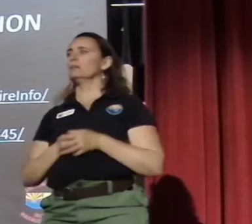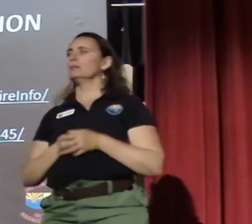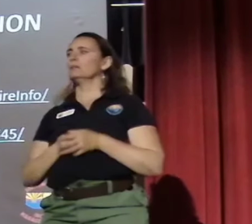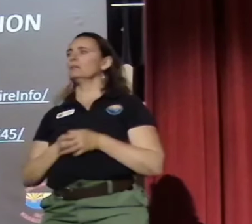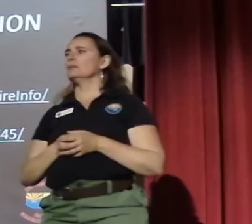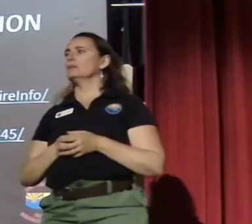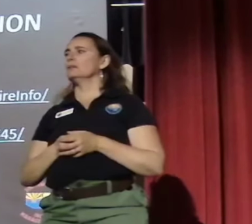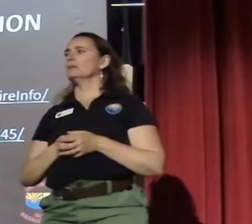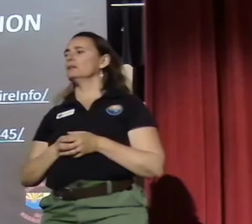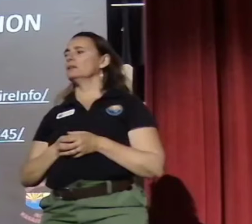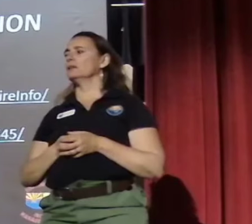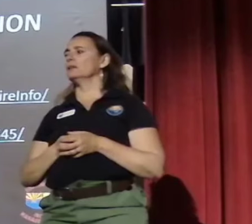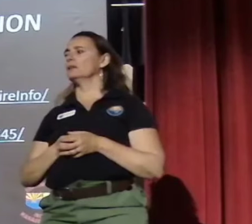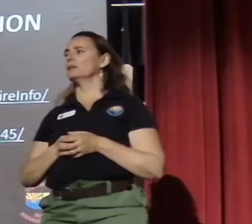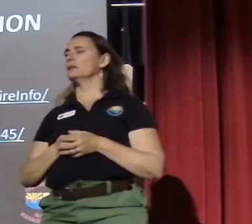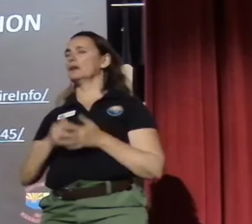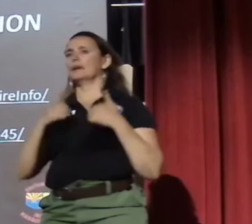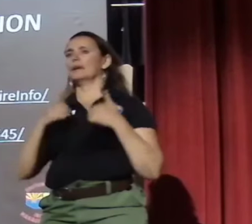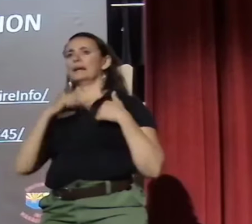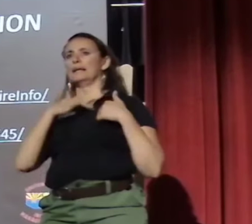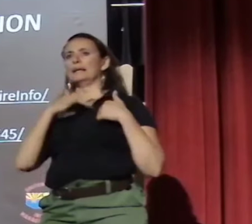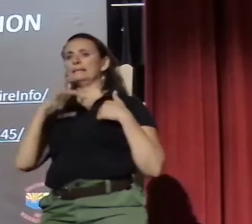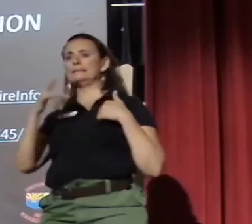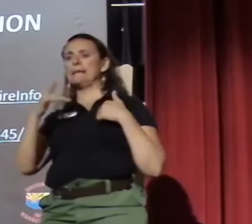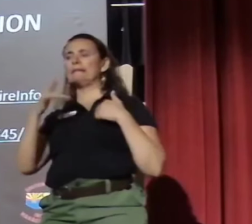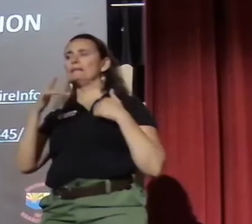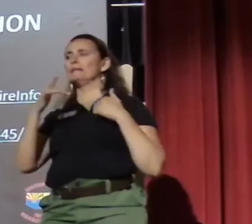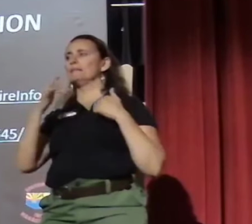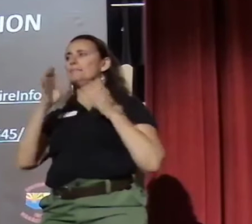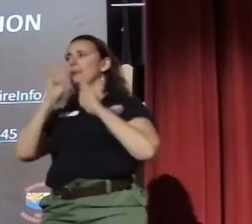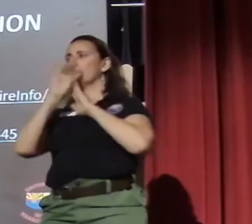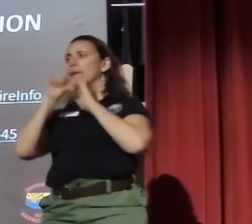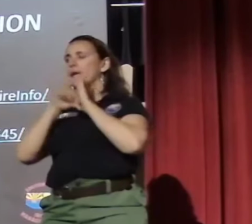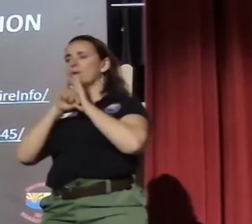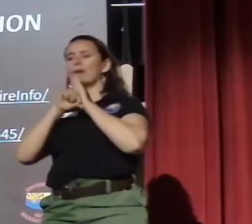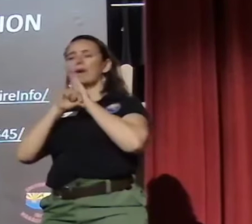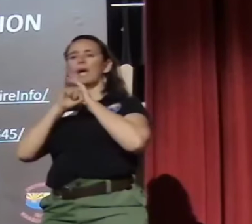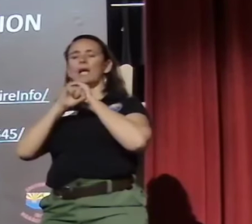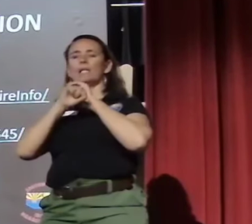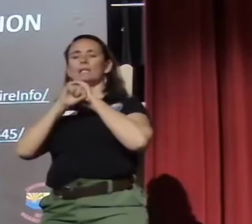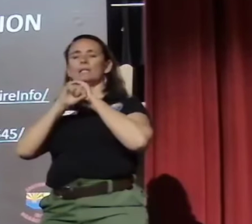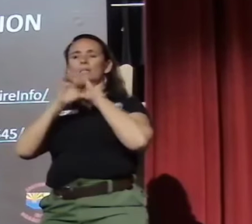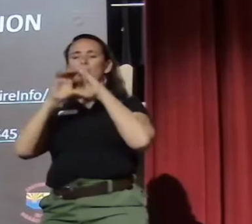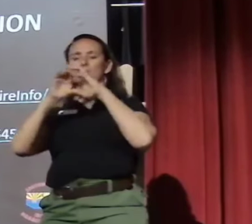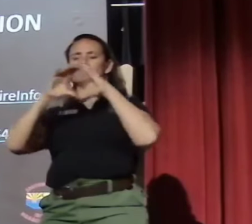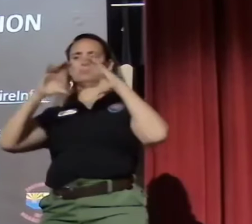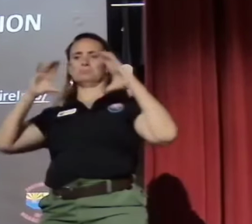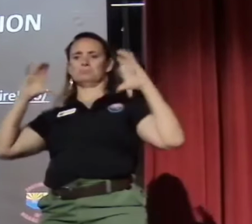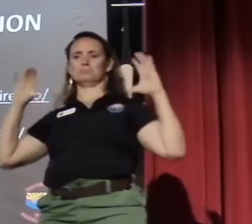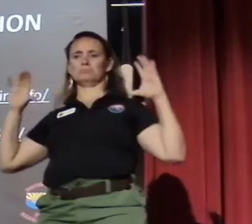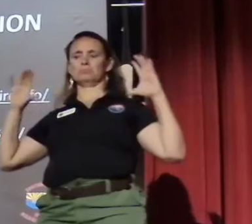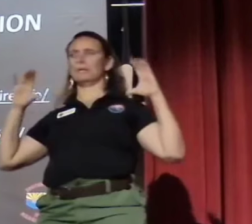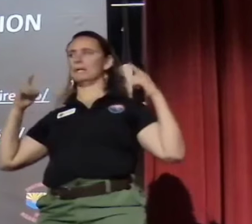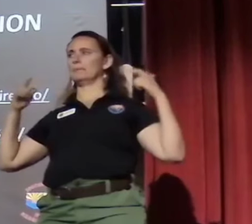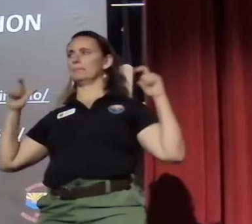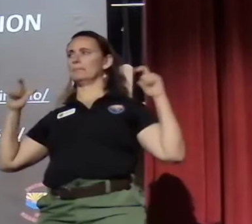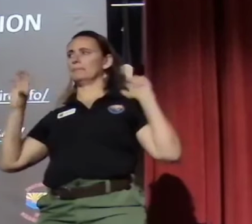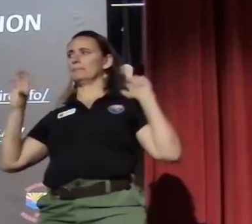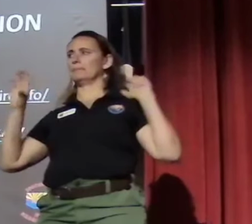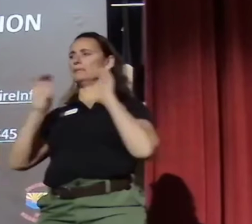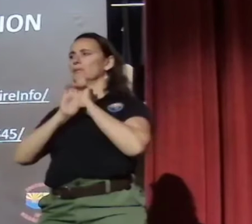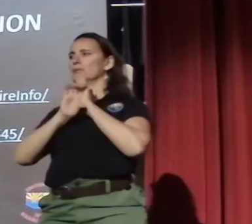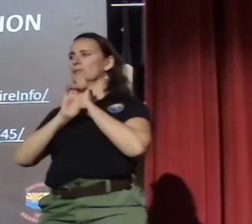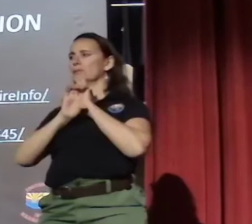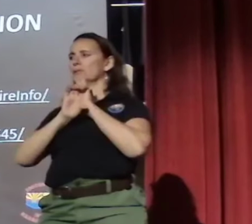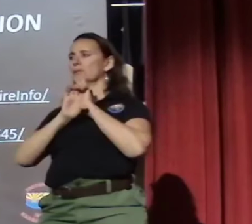But I have a tendency, based on my background, to zoom out with the big picture. I'm watching TV, and they're in